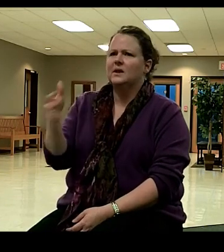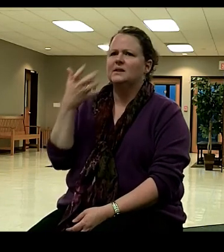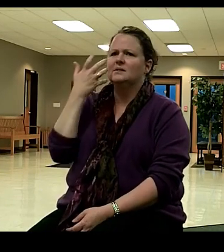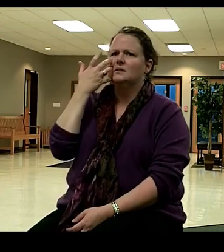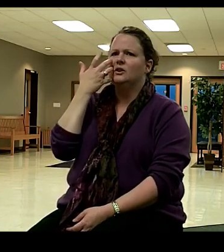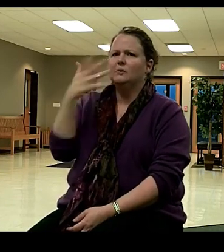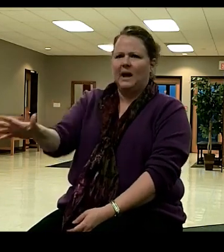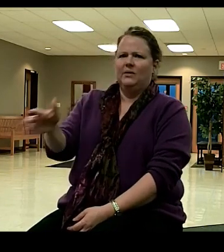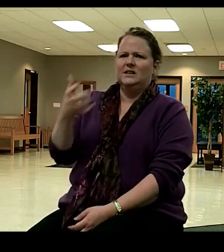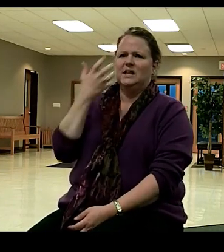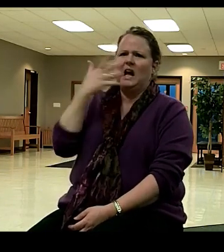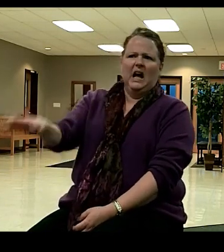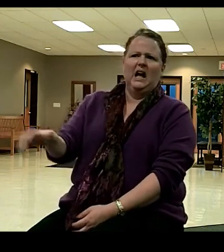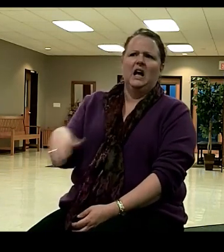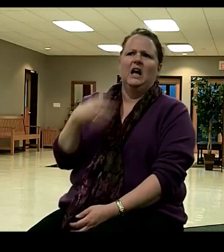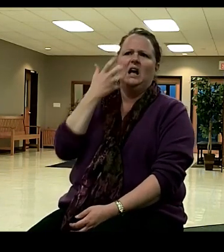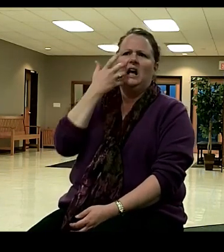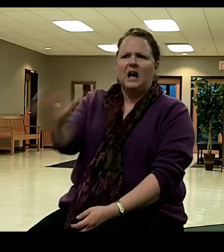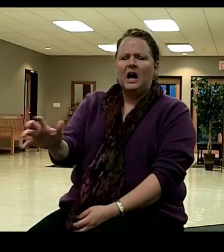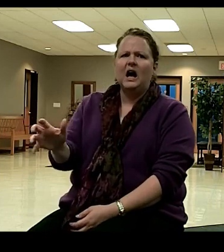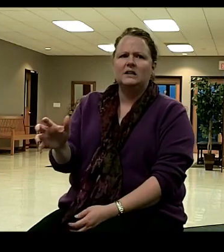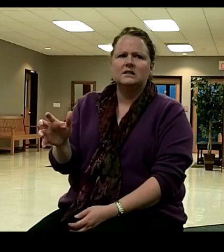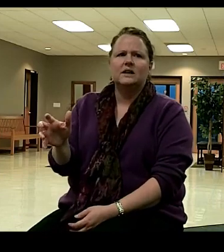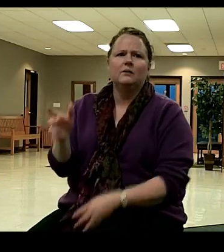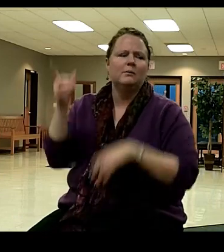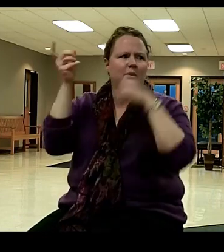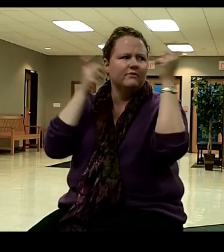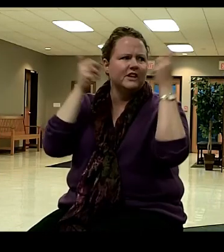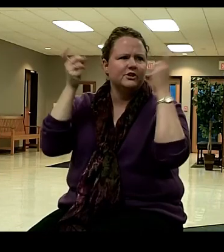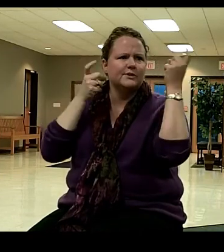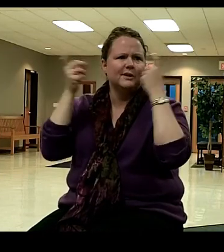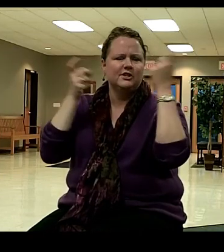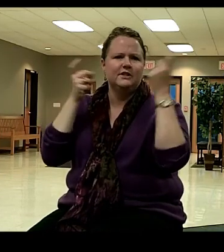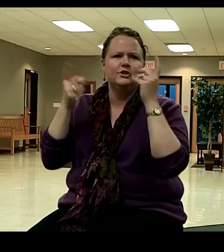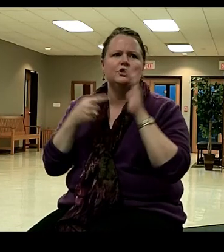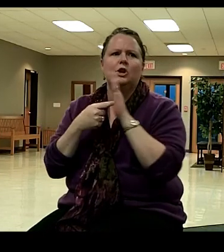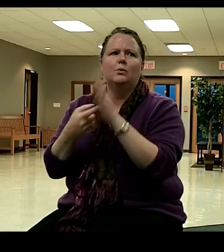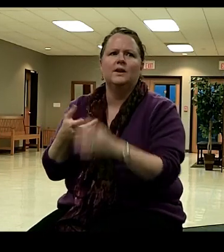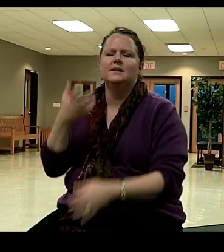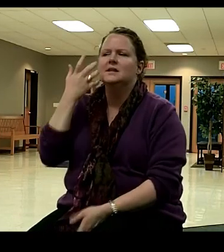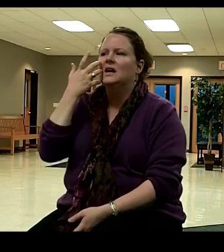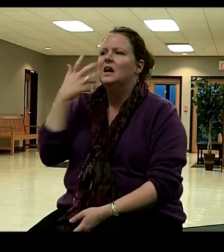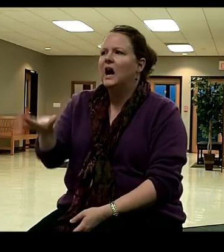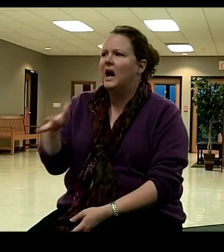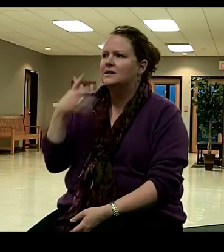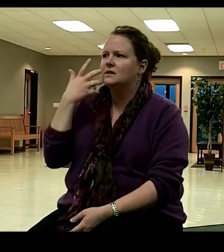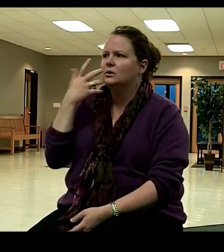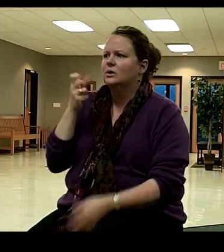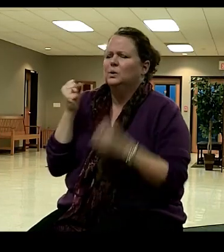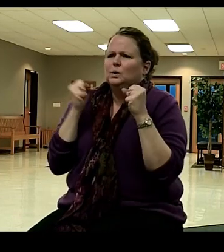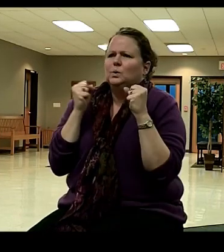something is near your mouth and it's hot. Remember, your facial expression needs to show what it is. Hot,